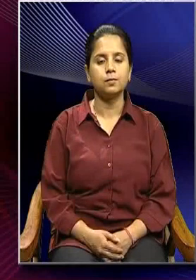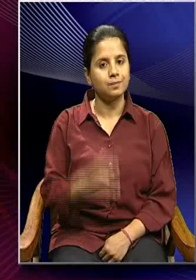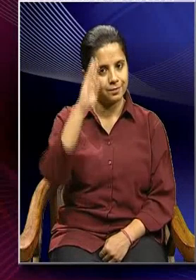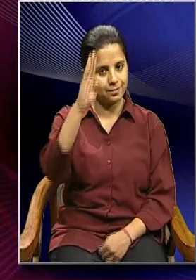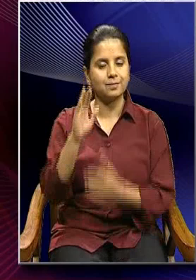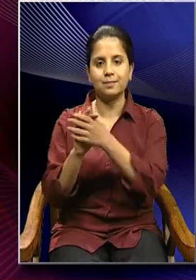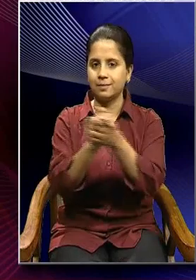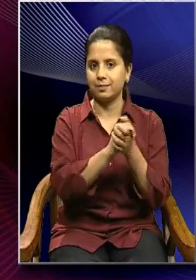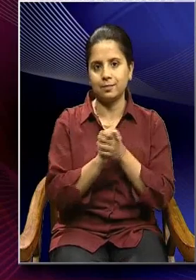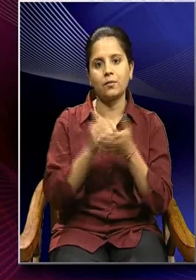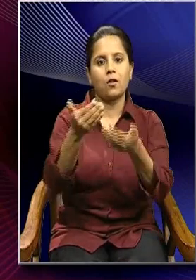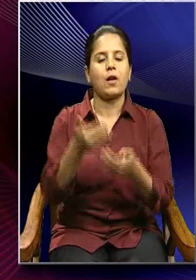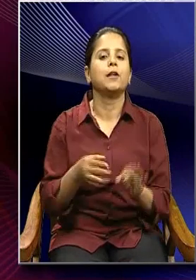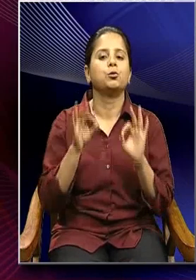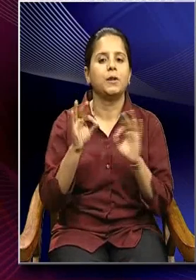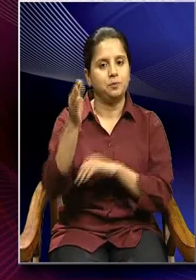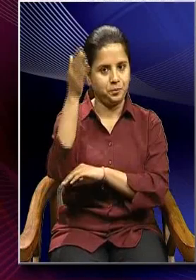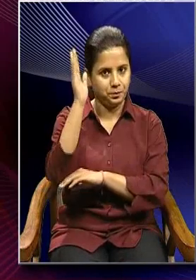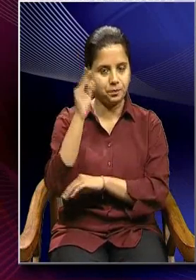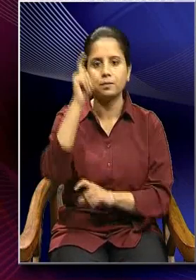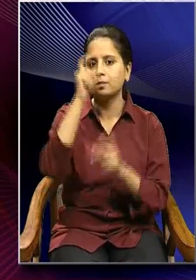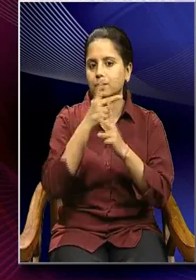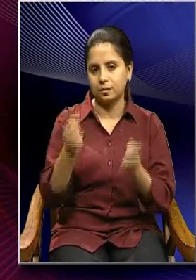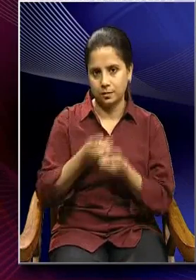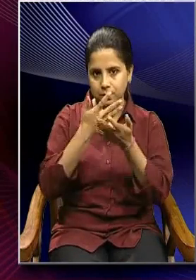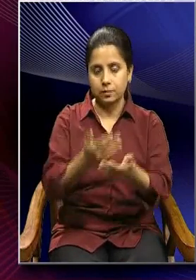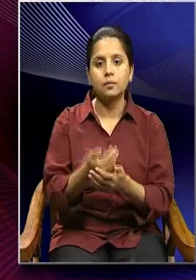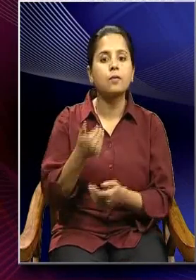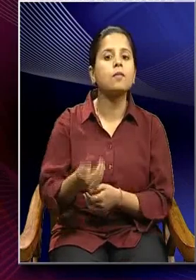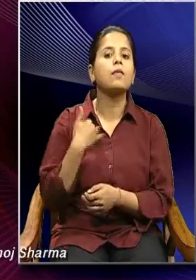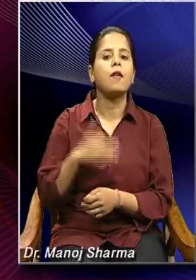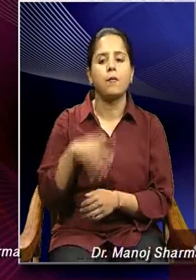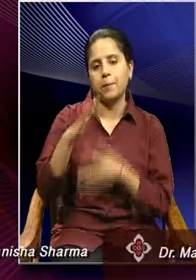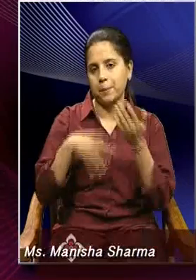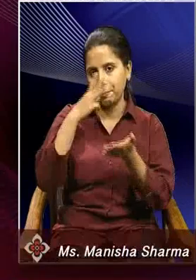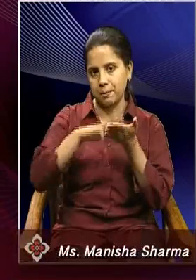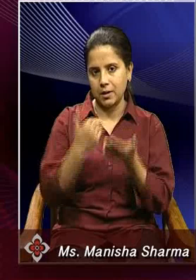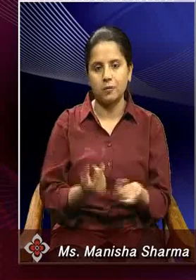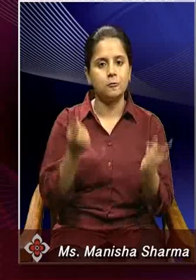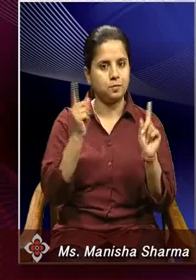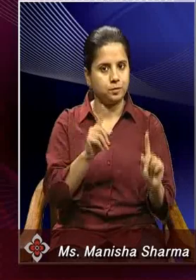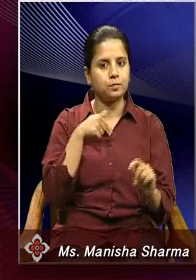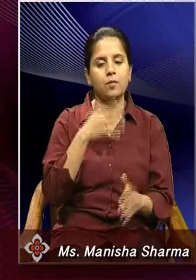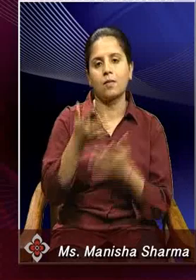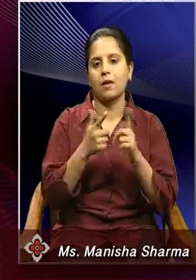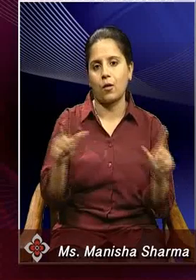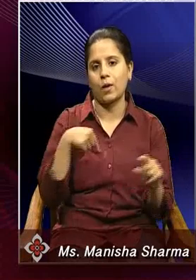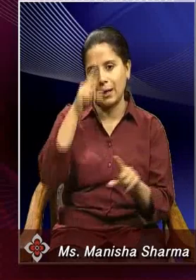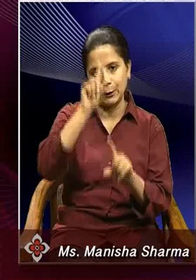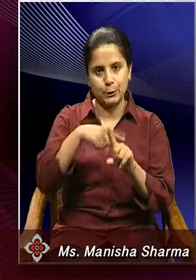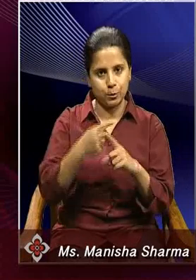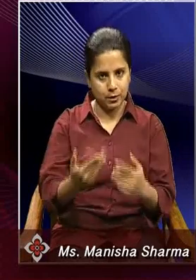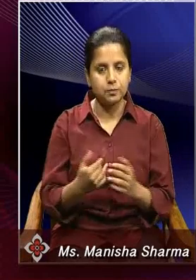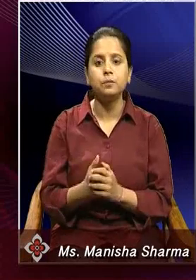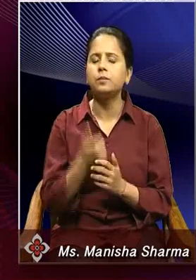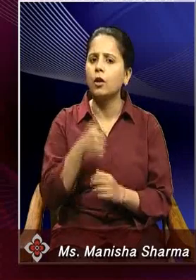friends, welcome to the special lecture Symbolic Expression, and in the studio we have Manisha Sharma with us as a sign language expert, and